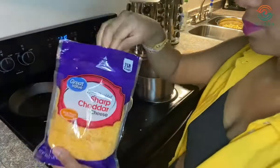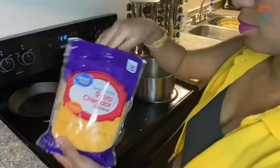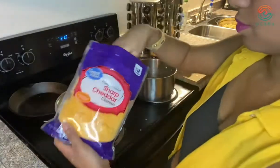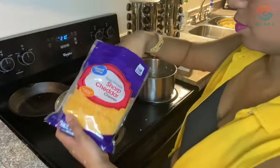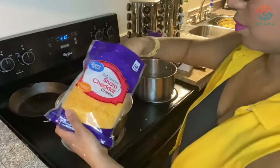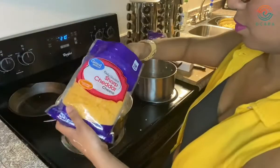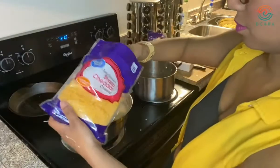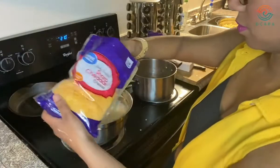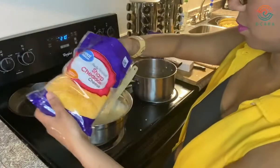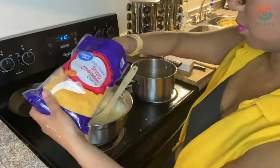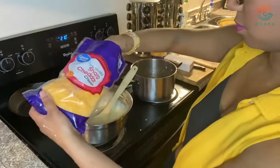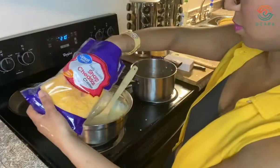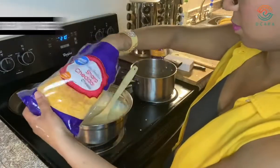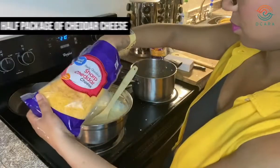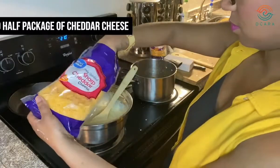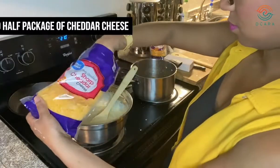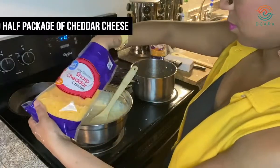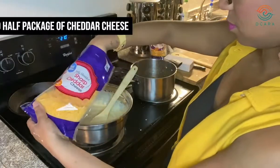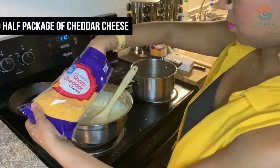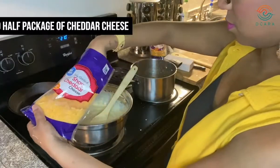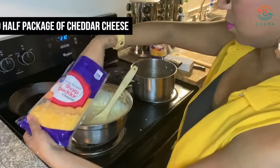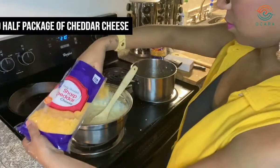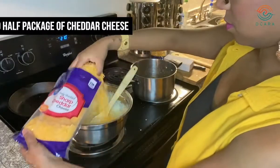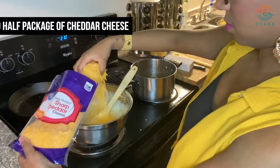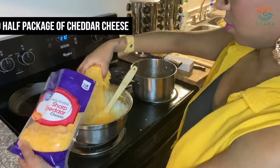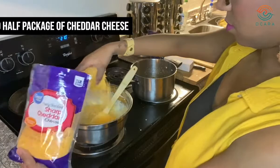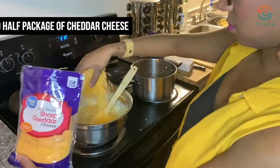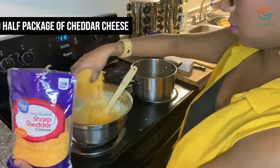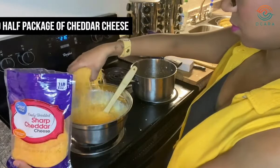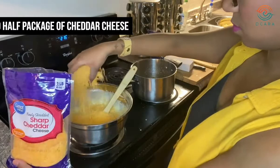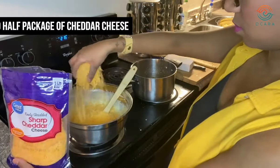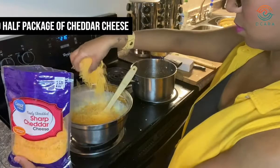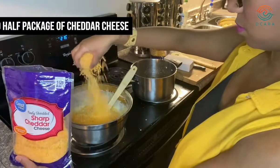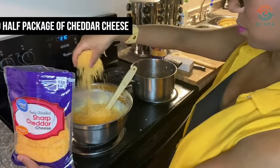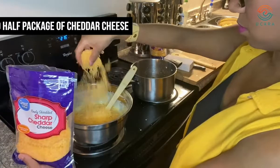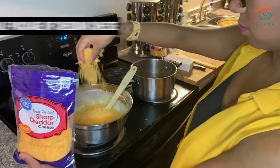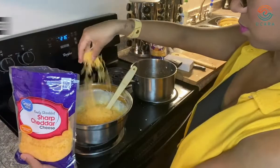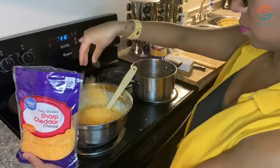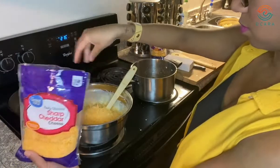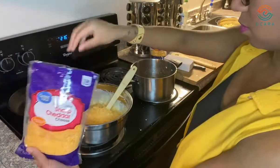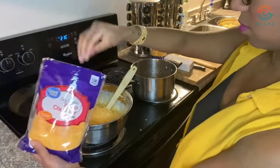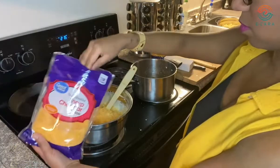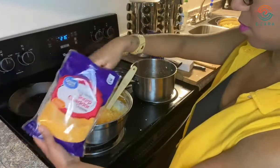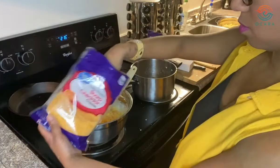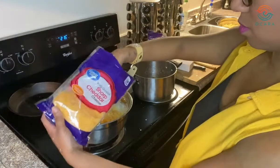Next, add in half the package of finely shredded sharp cheddar cheese.